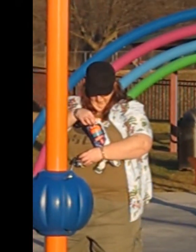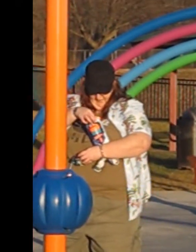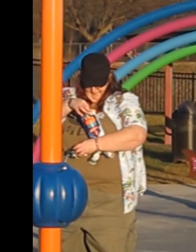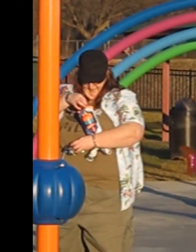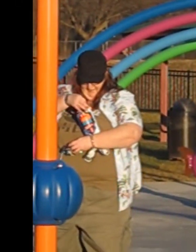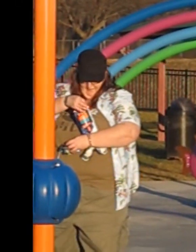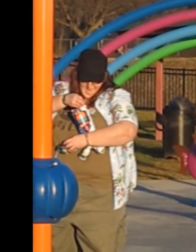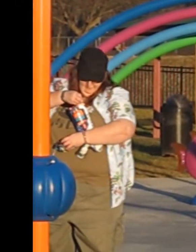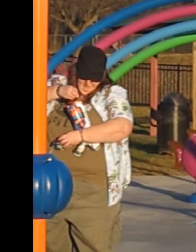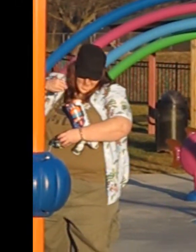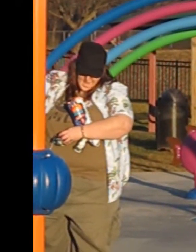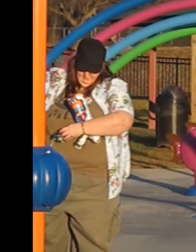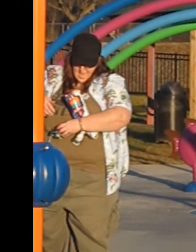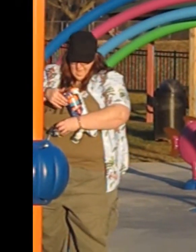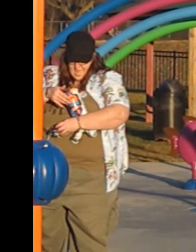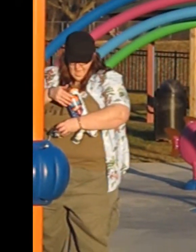Has a hair.